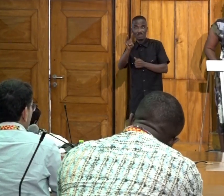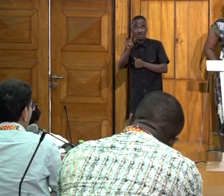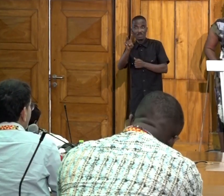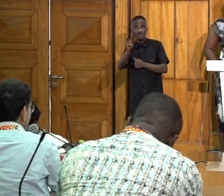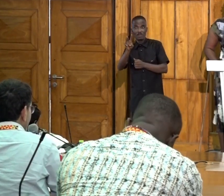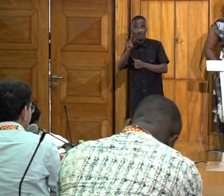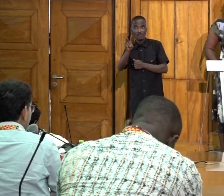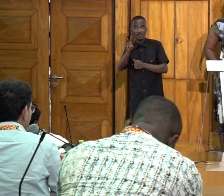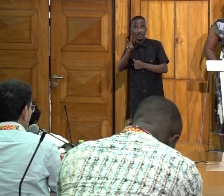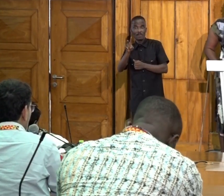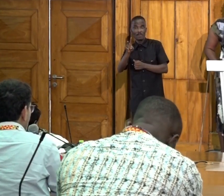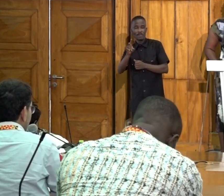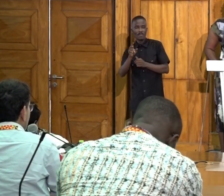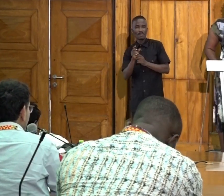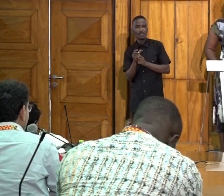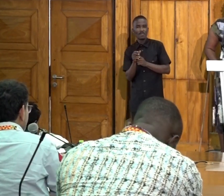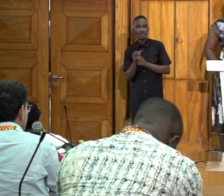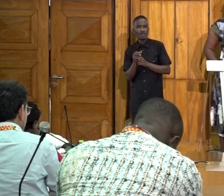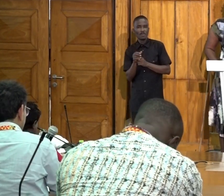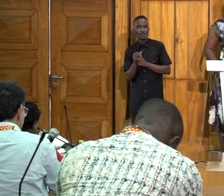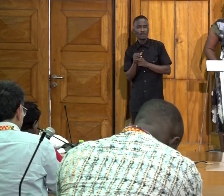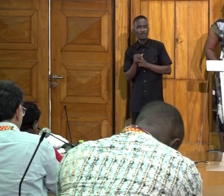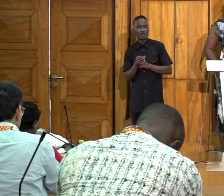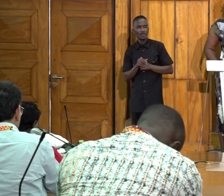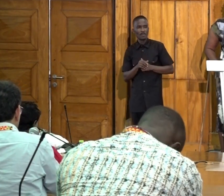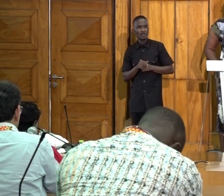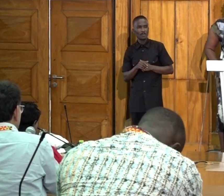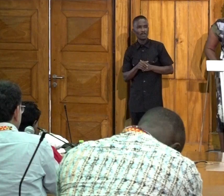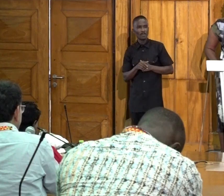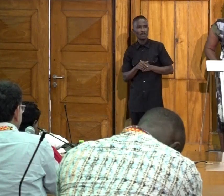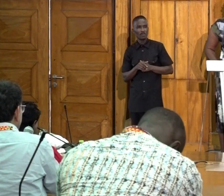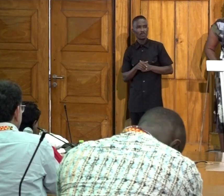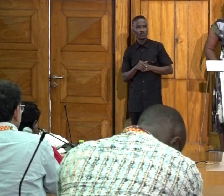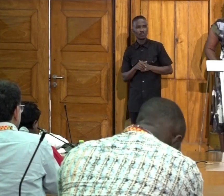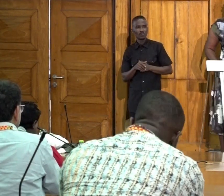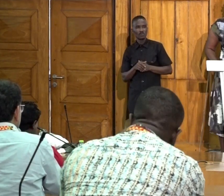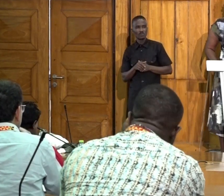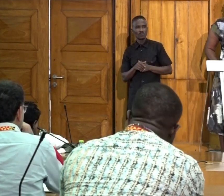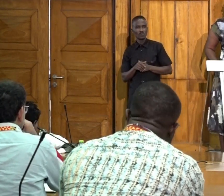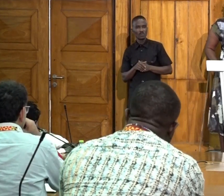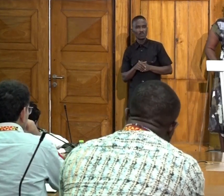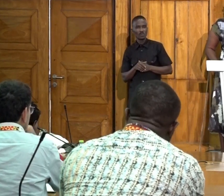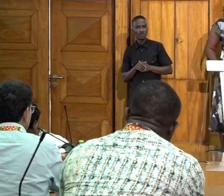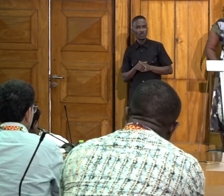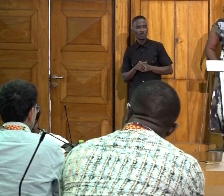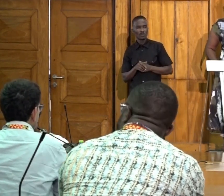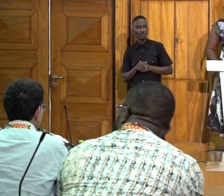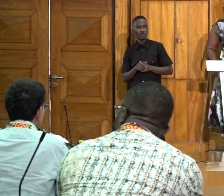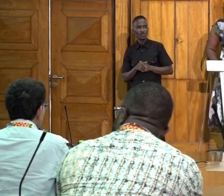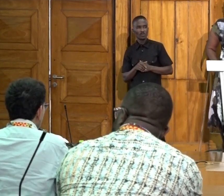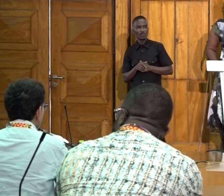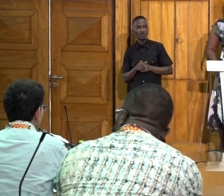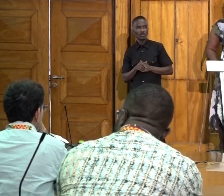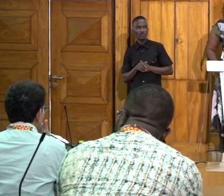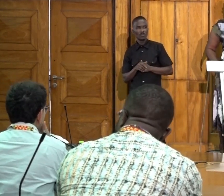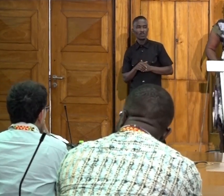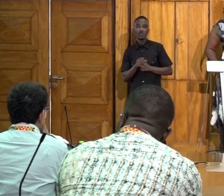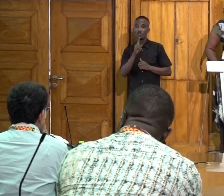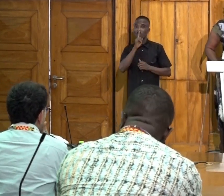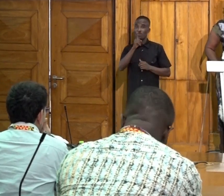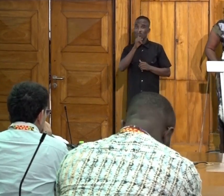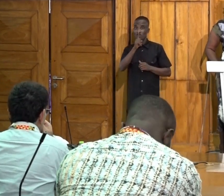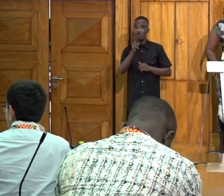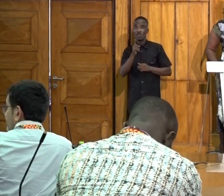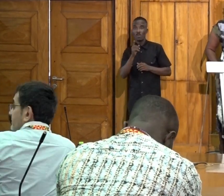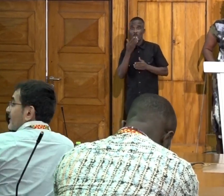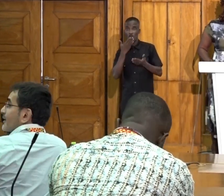because their partner is infected? Yeah, thank you. That's a very good question. Yes, one of the